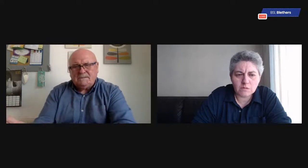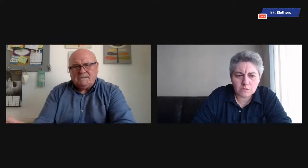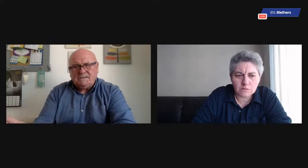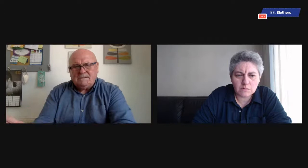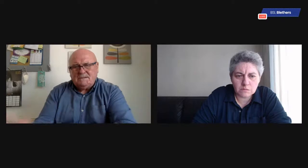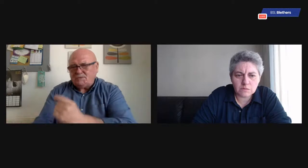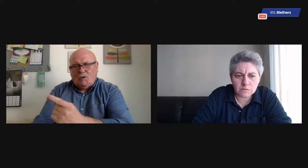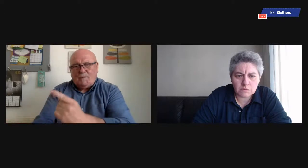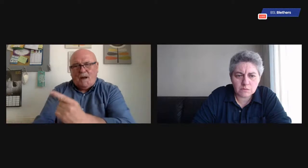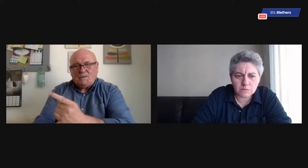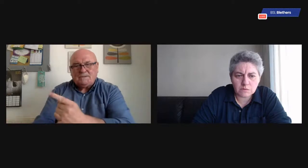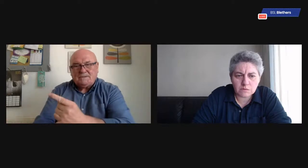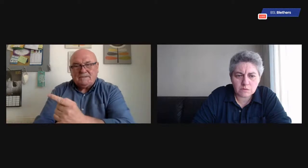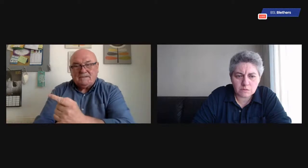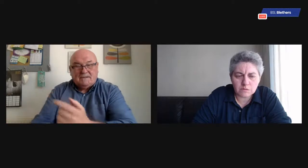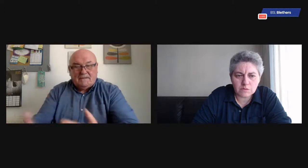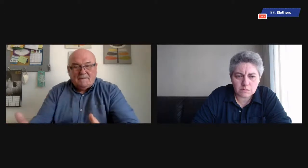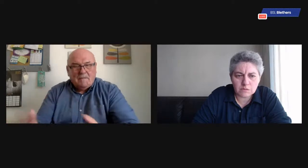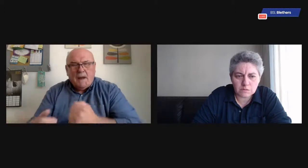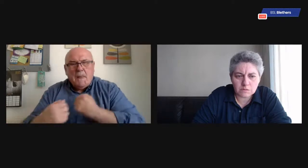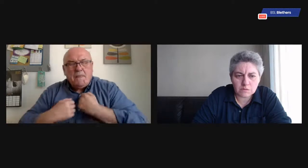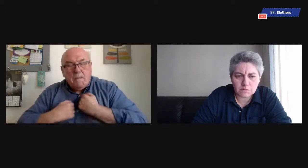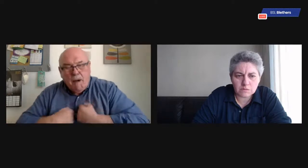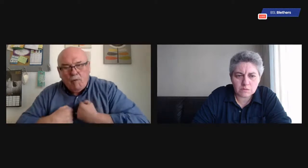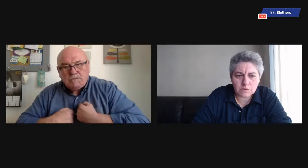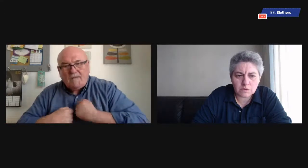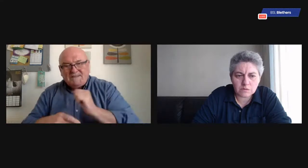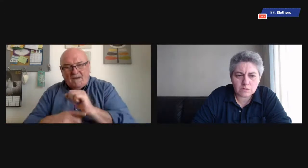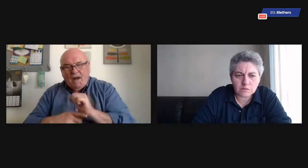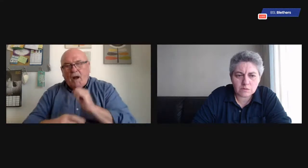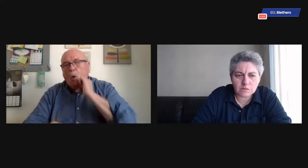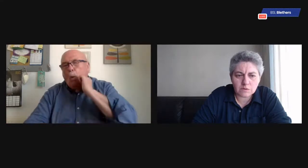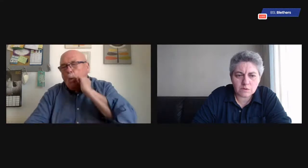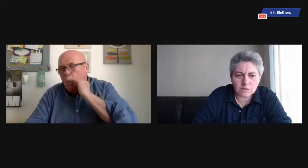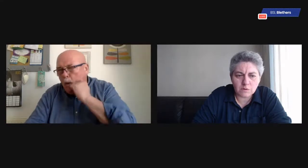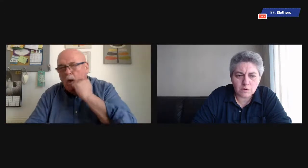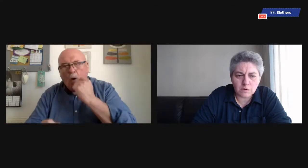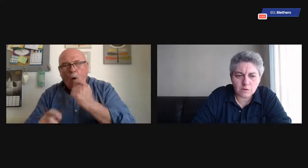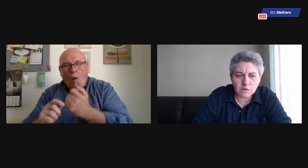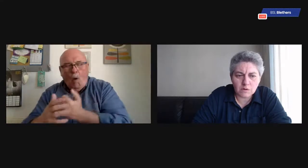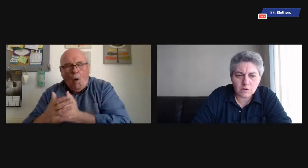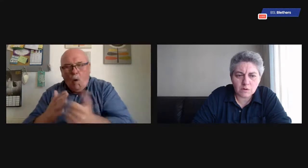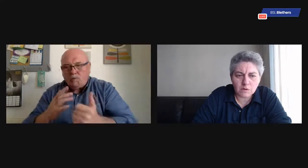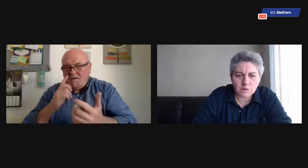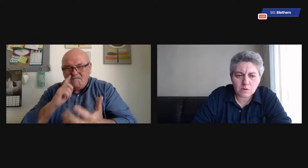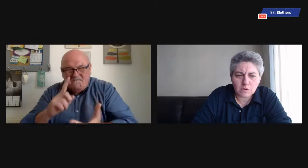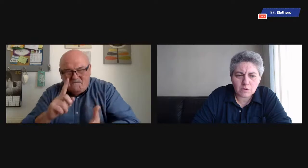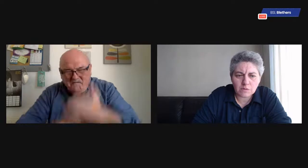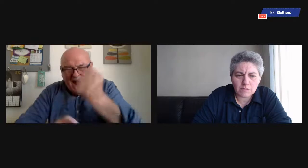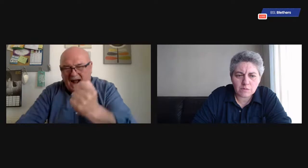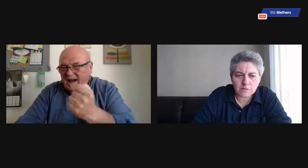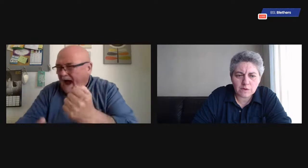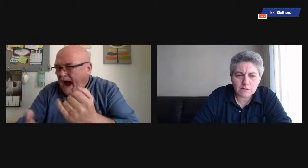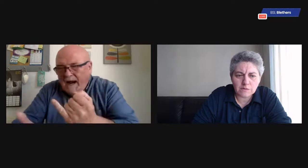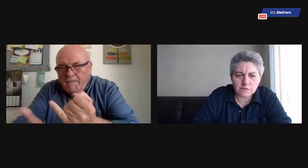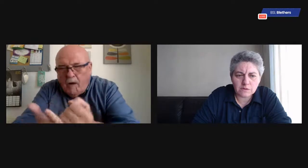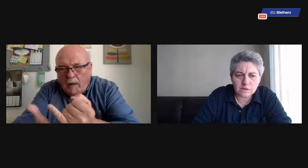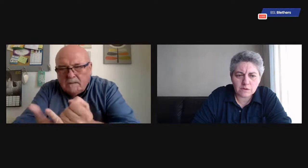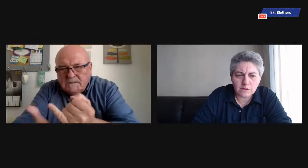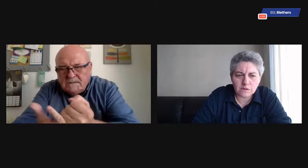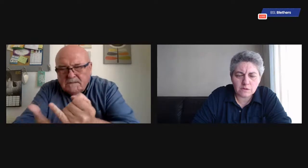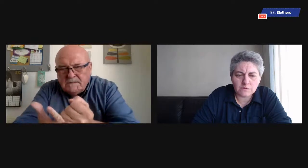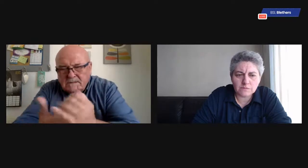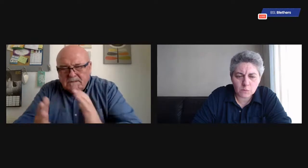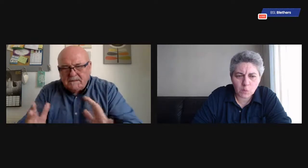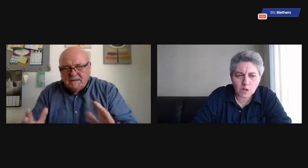or that's not right. What are you talking about? the barrister for the defence will always